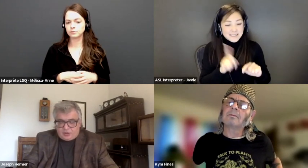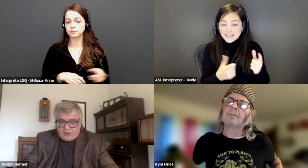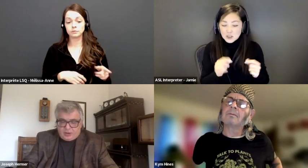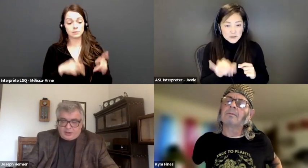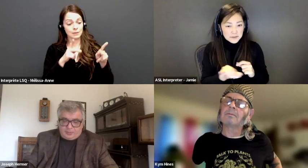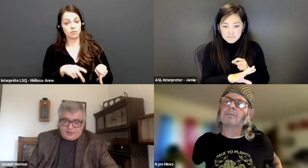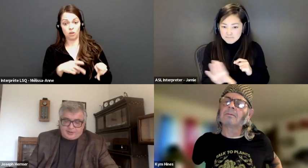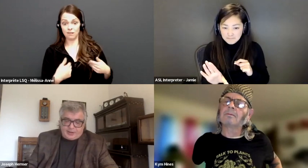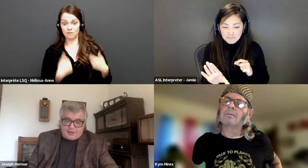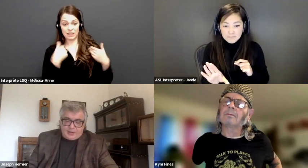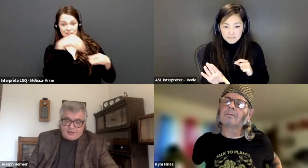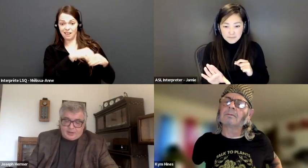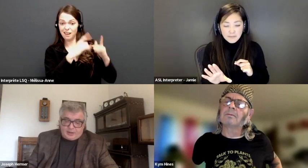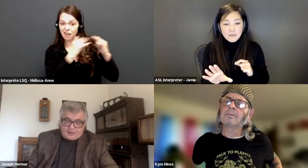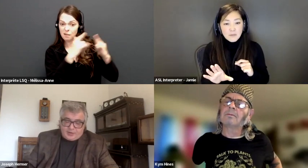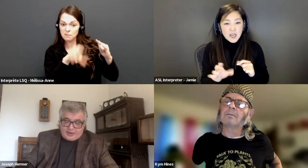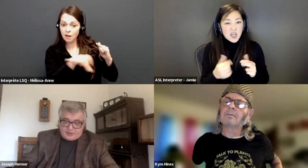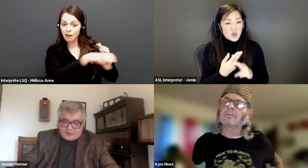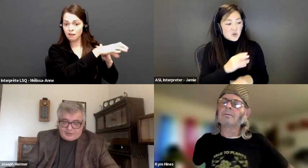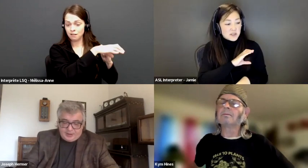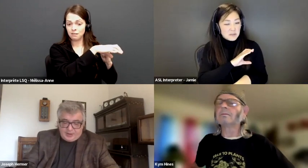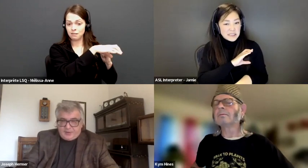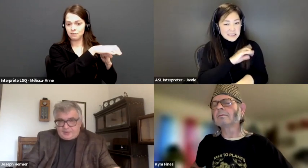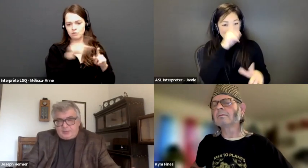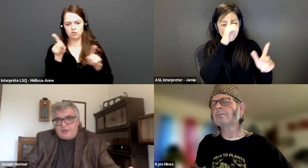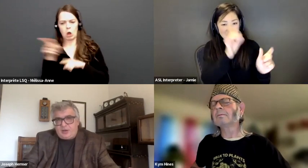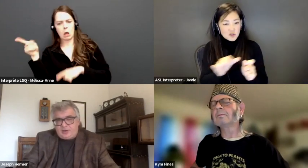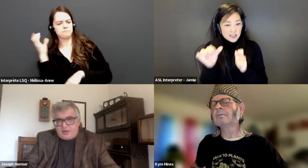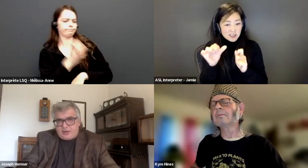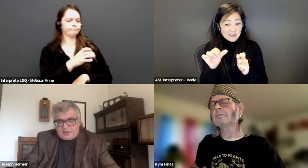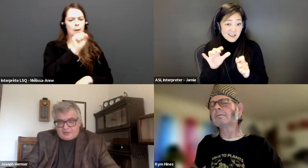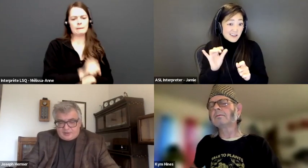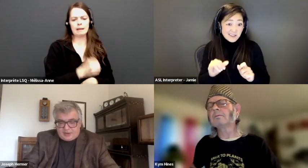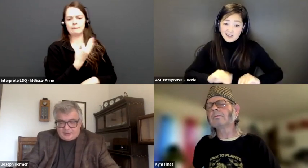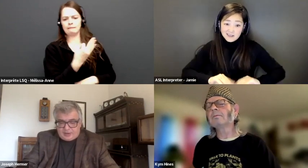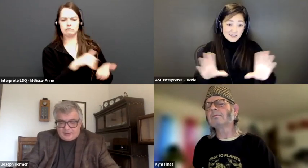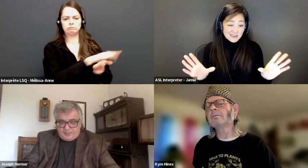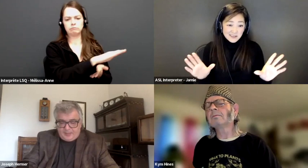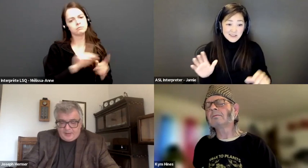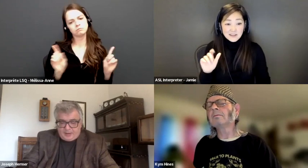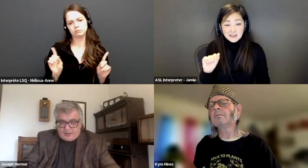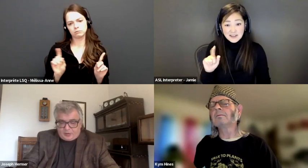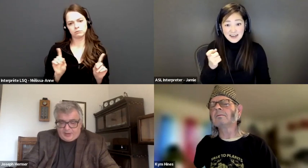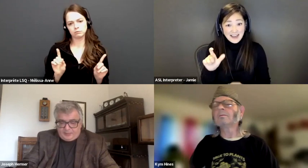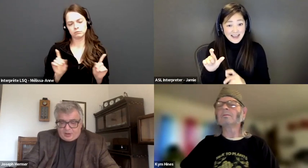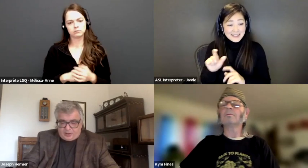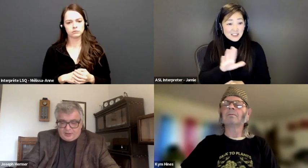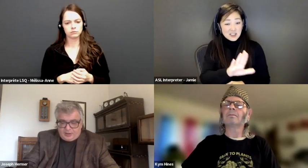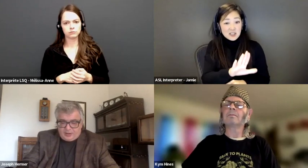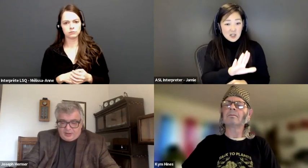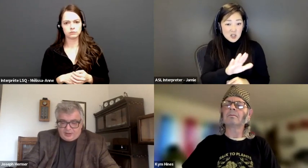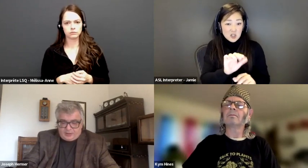prejudicial policing strategies. And this is particularly clear in Alex's case study. Crab